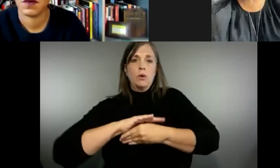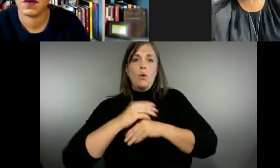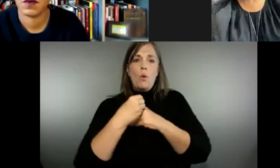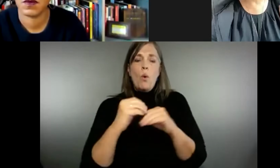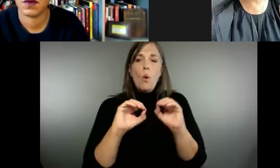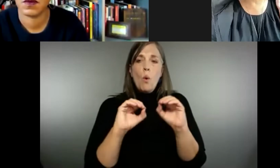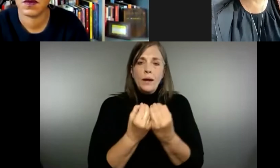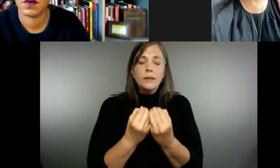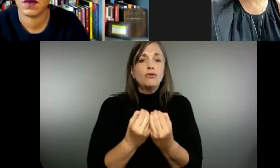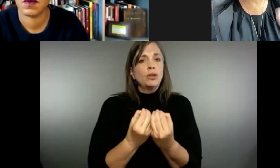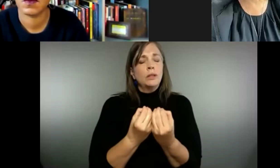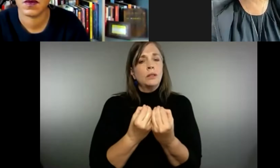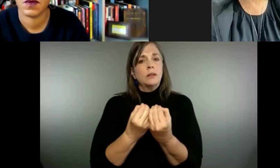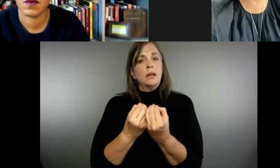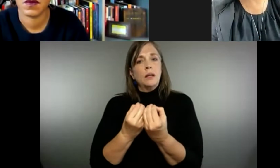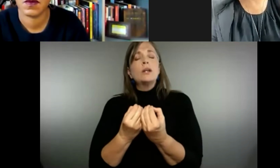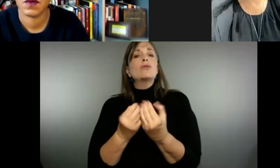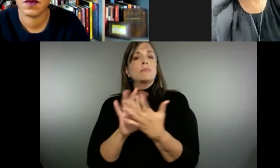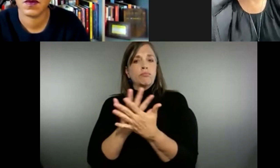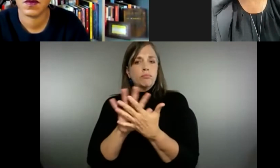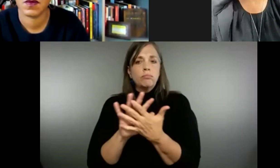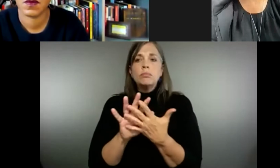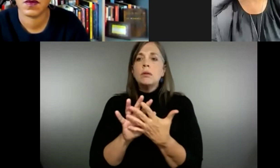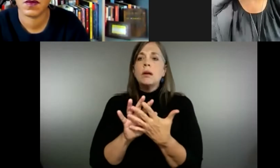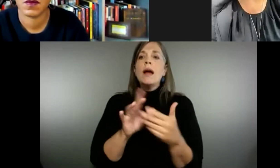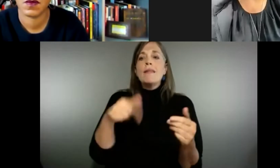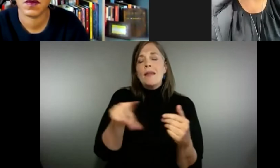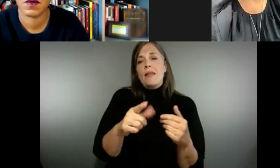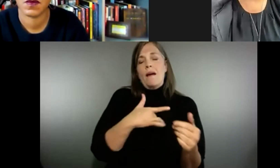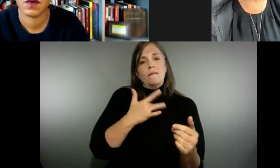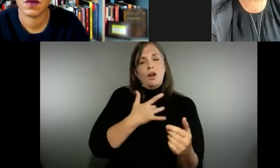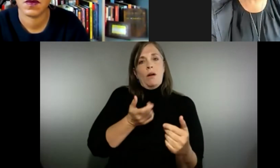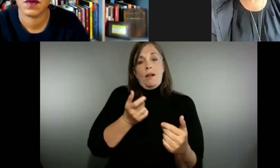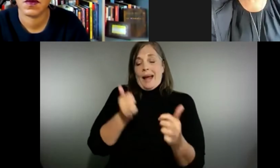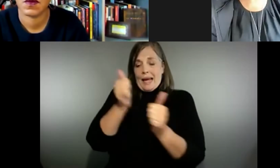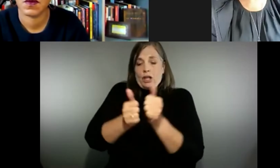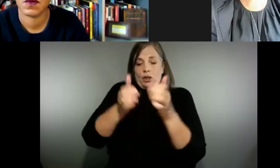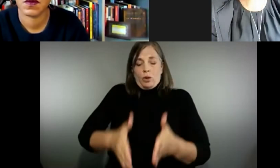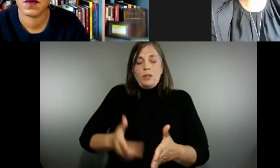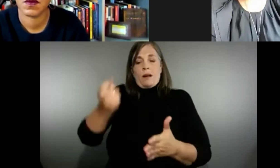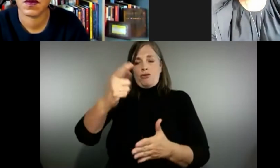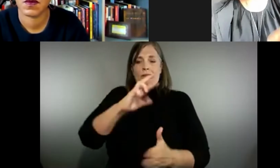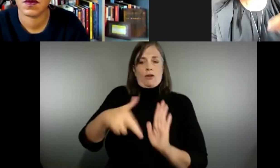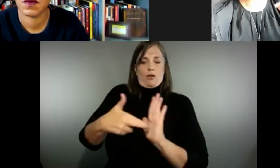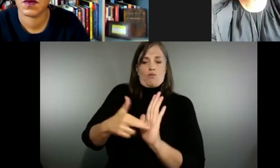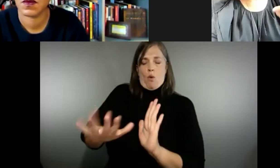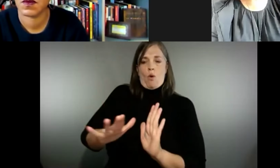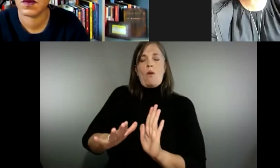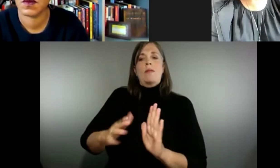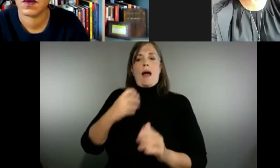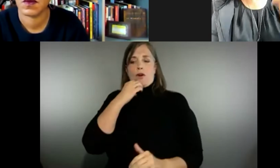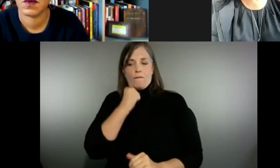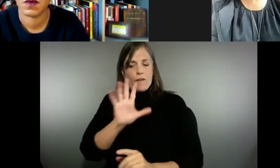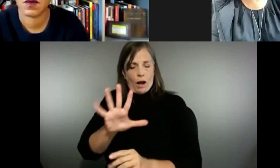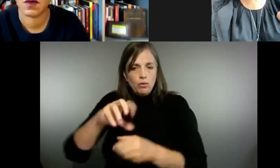team feels valued understands their role in terms of the execution of the mission um and and feels like they get a sense